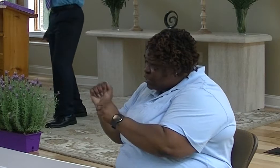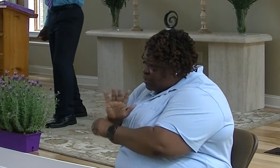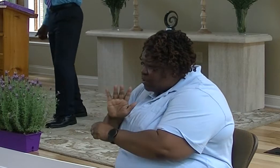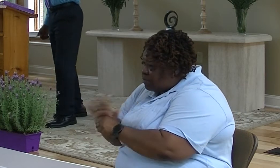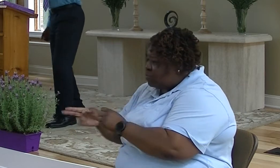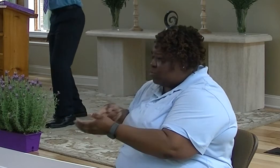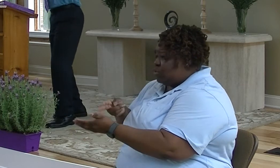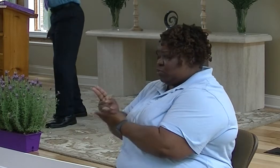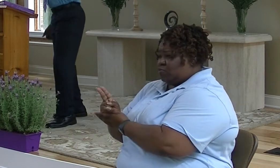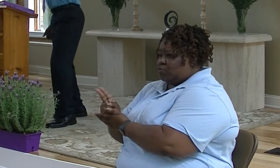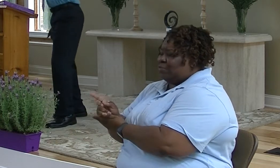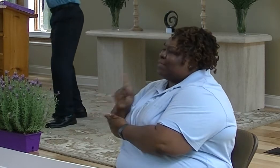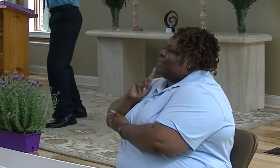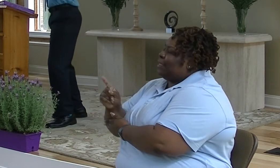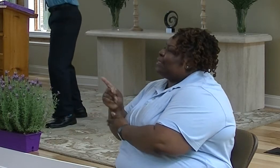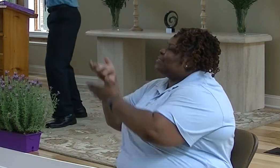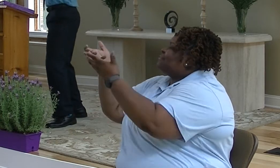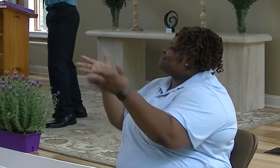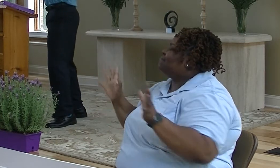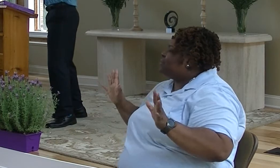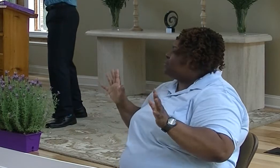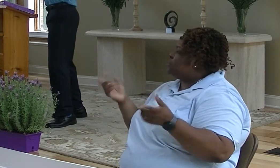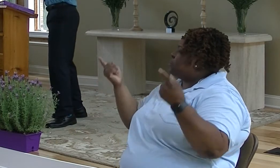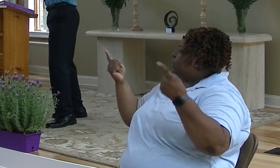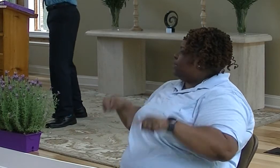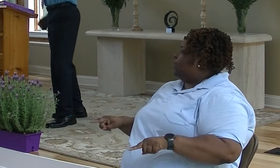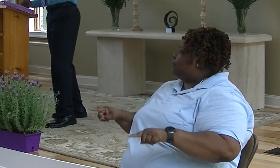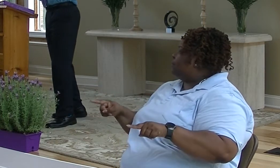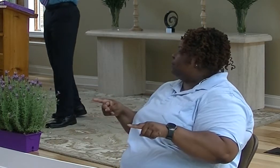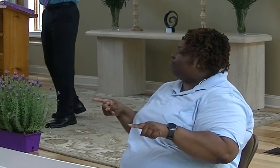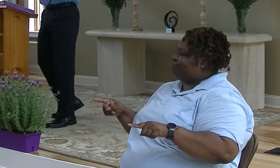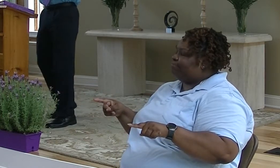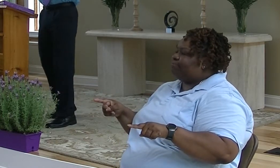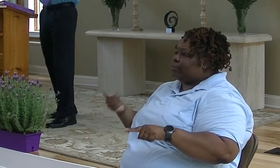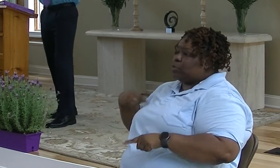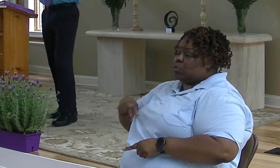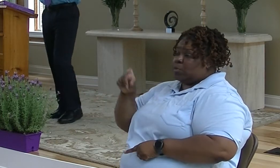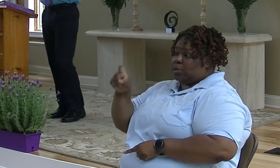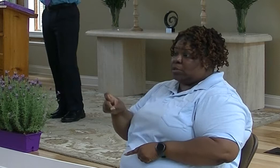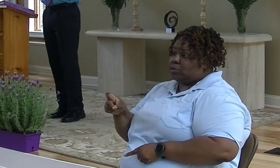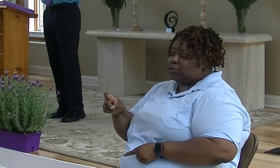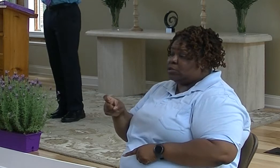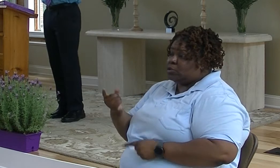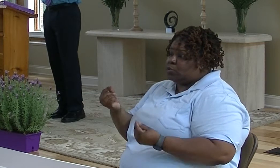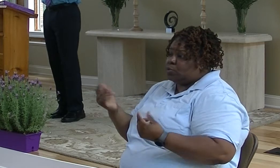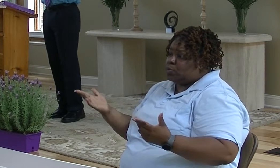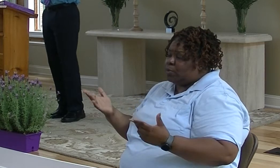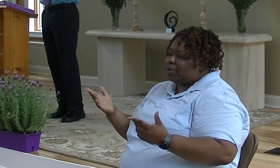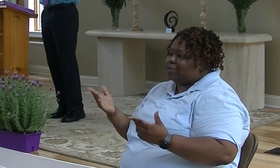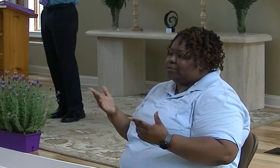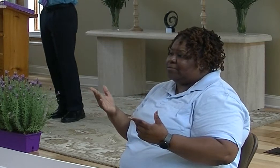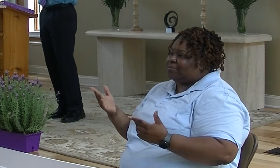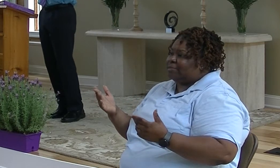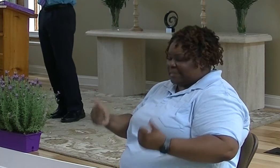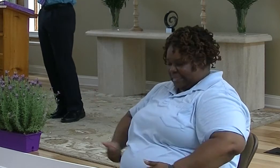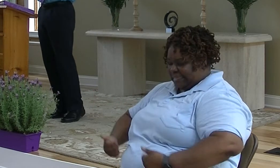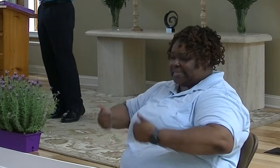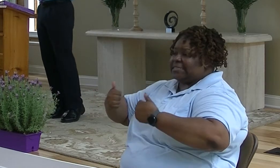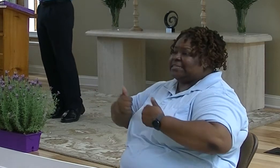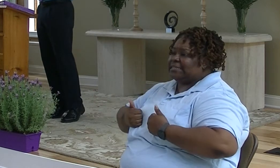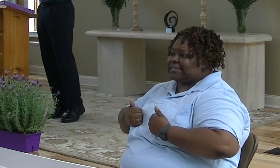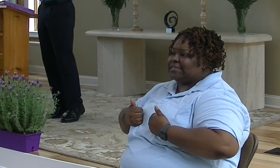what you are is already being it. We just need to bring it into this physical form so that we are now